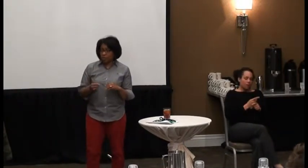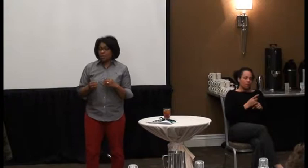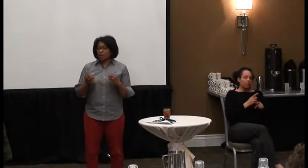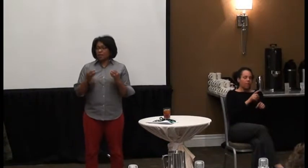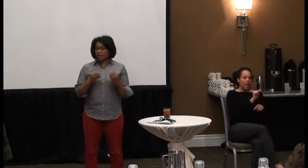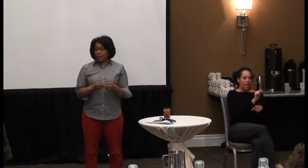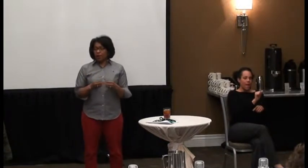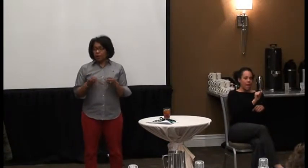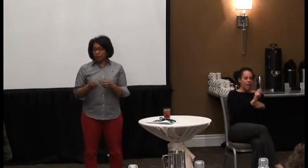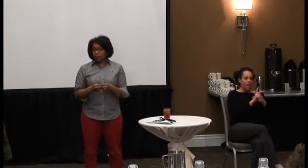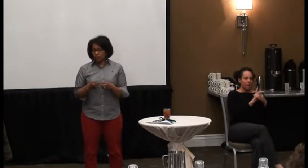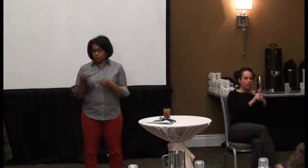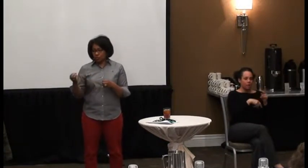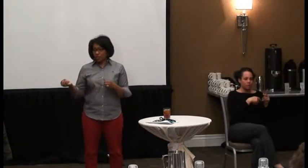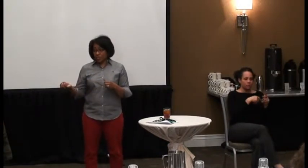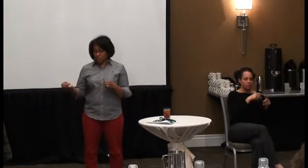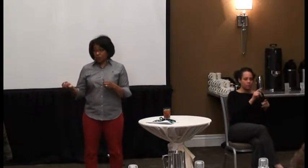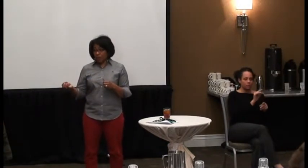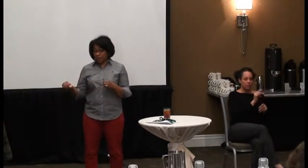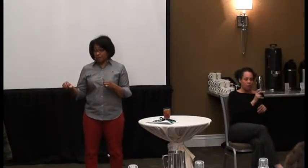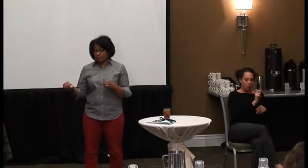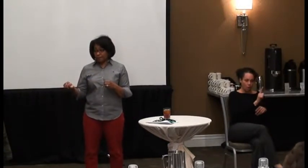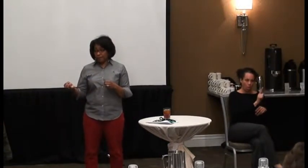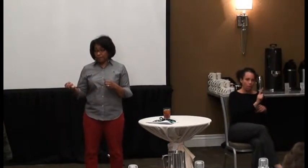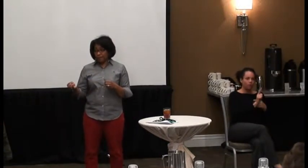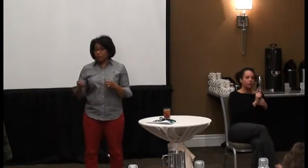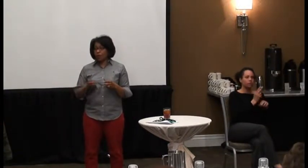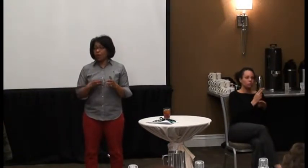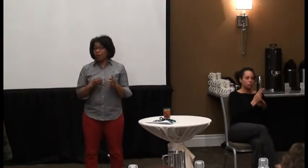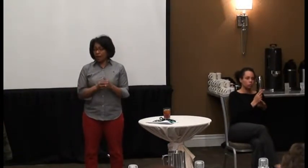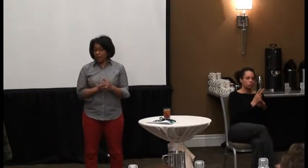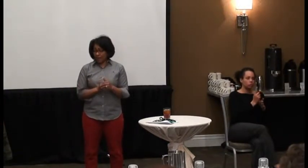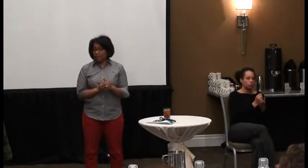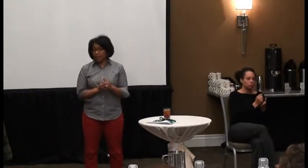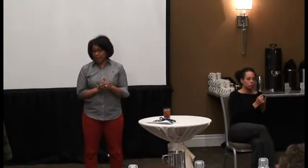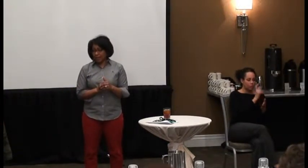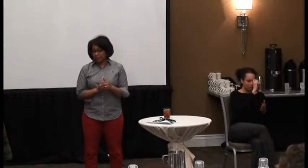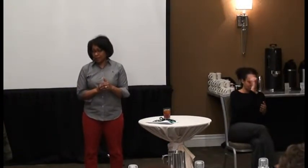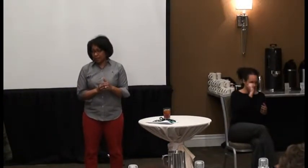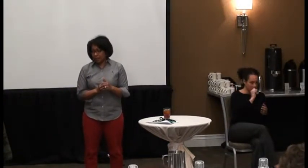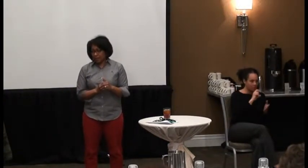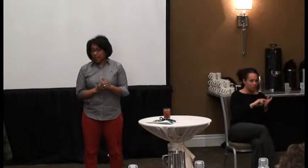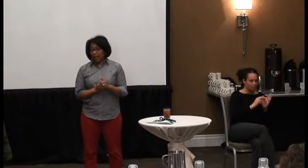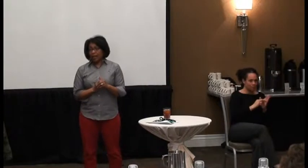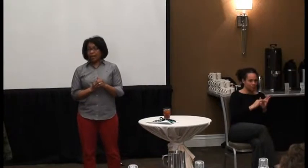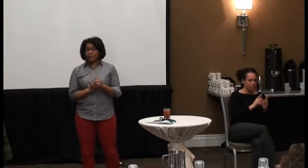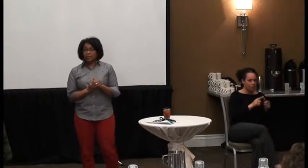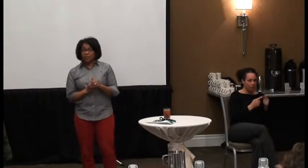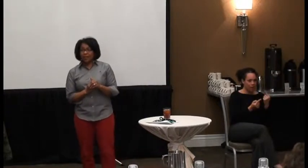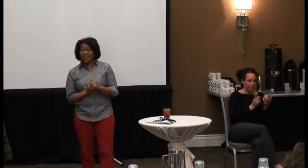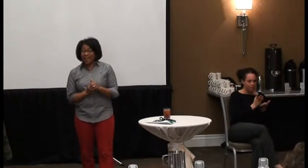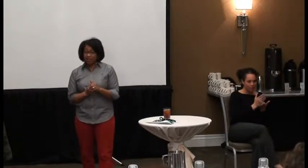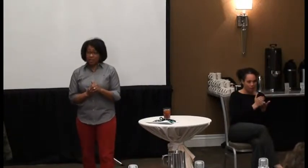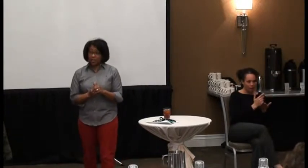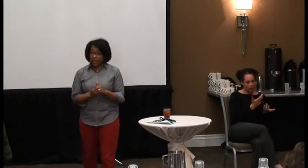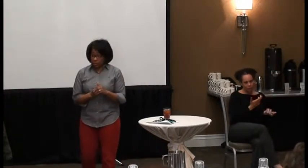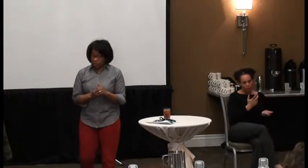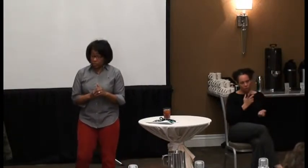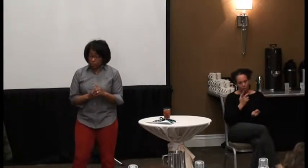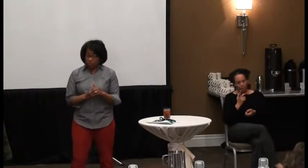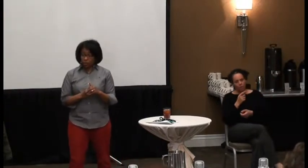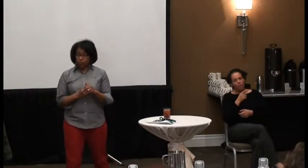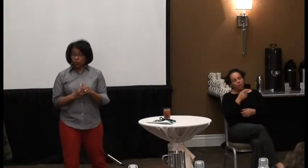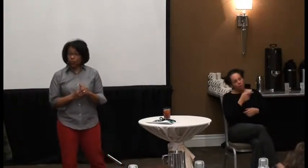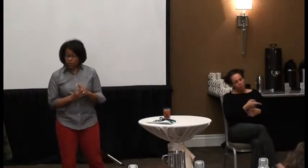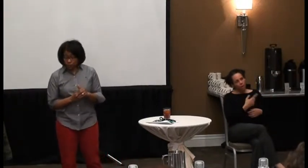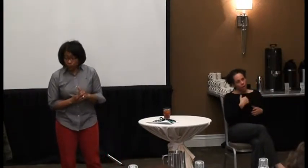stabilizers, they are also used to treat schizophrenia. So they are antipsychotics. And they have